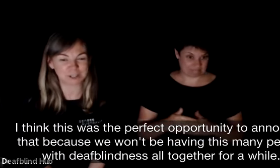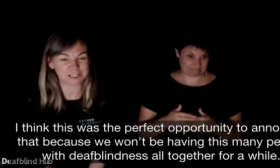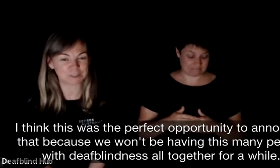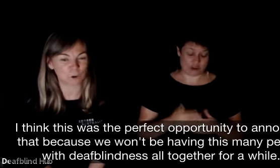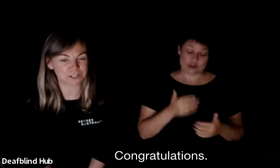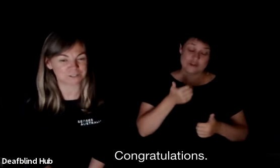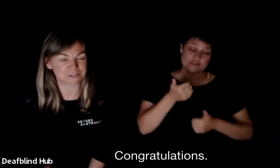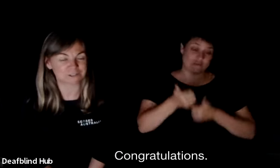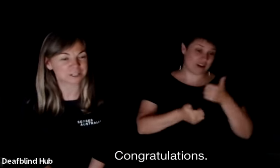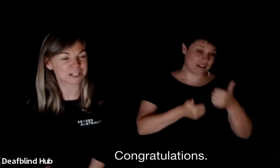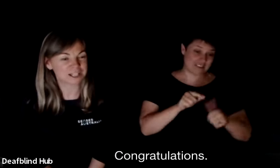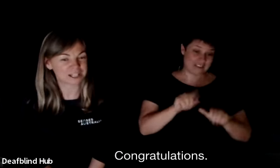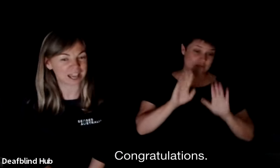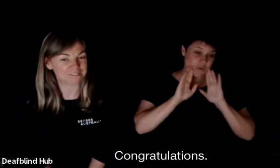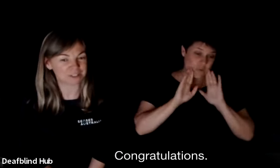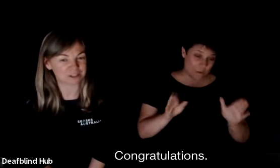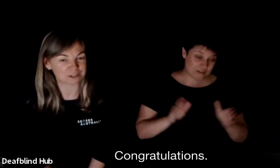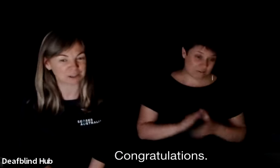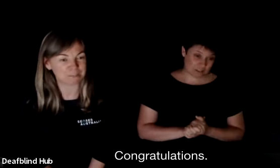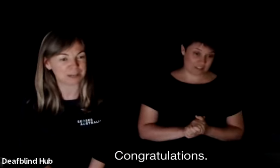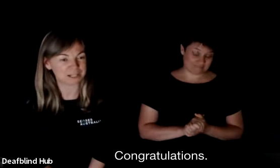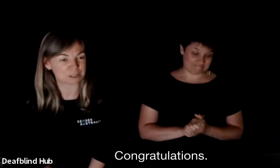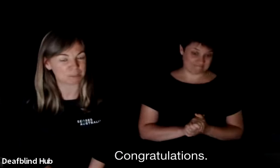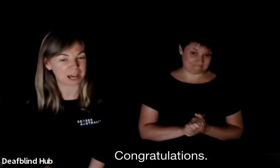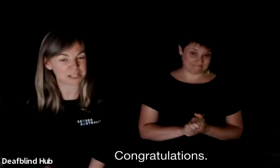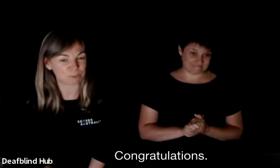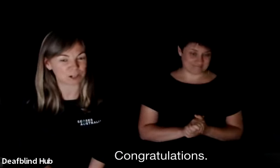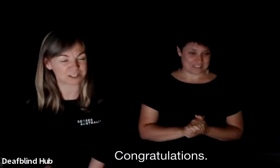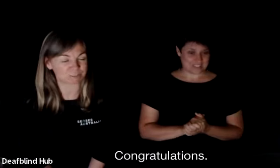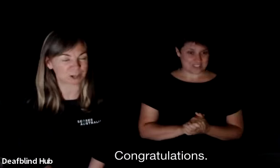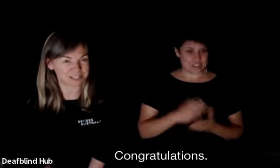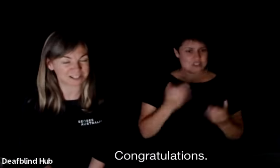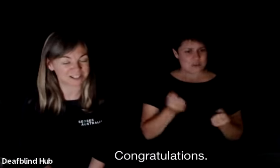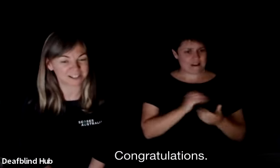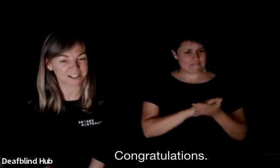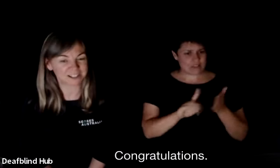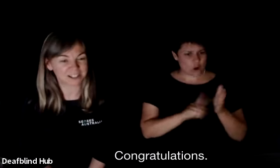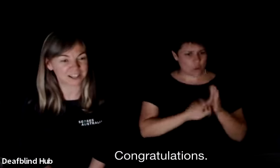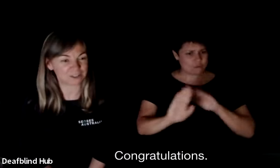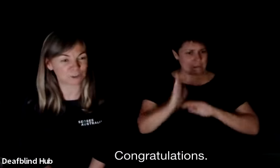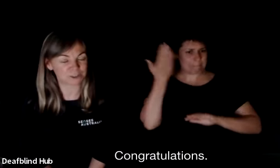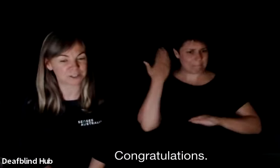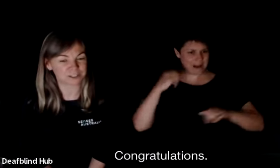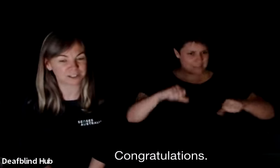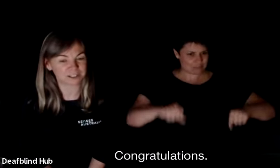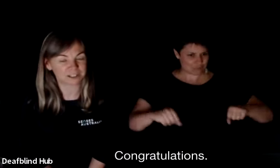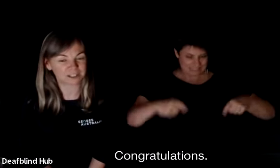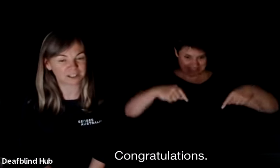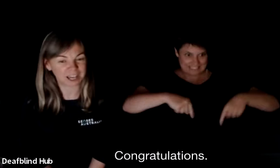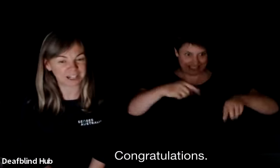actually really wonderful to have the immediate past president, Heather